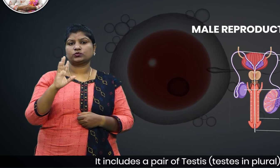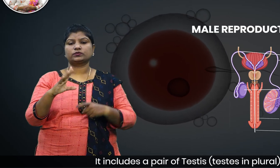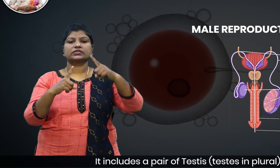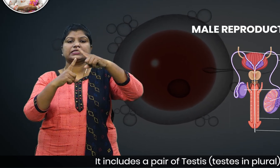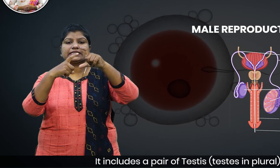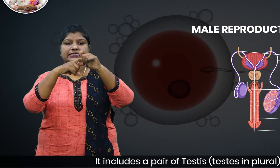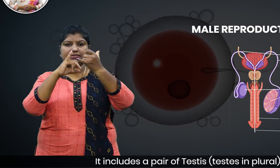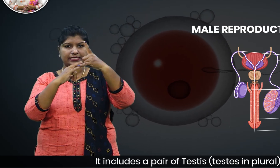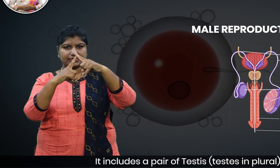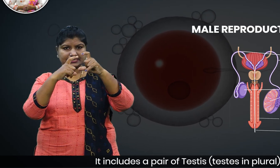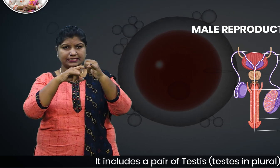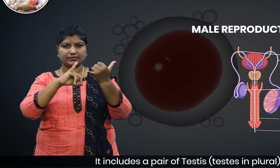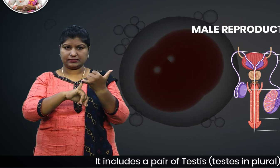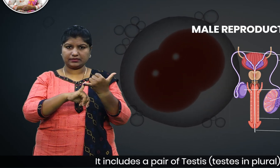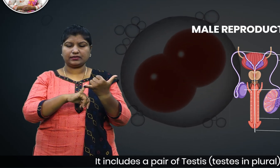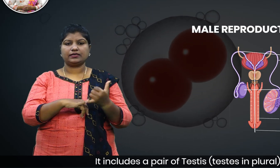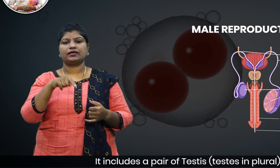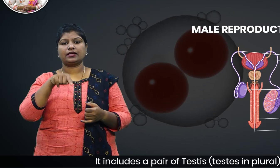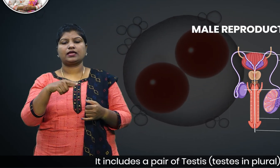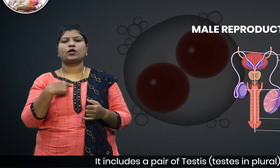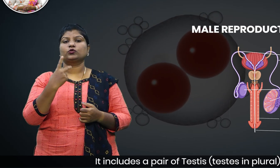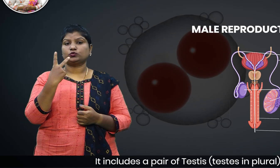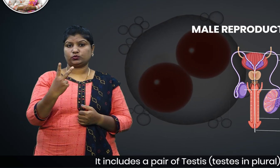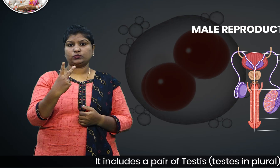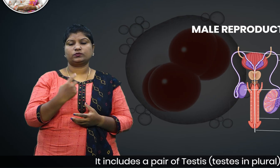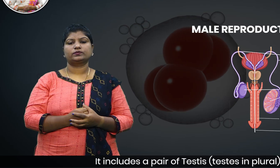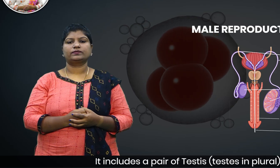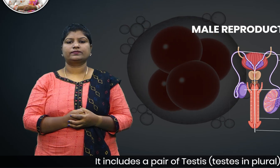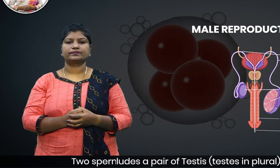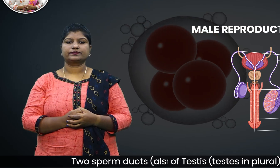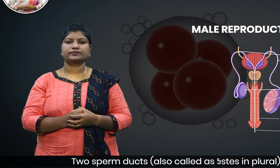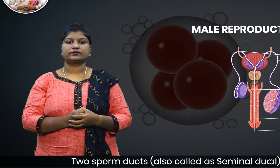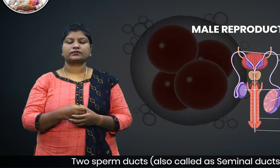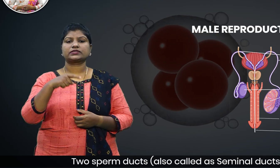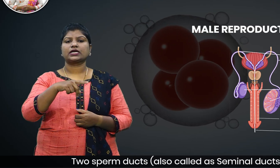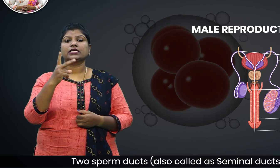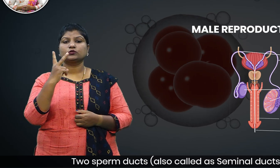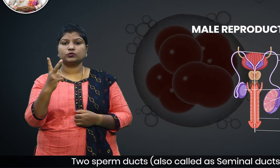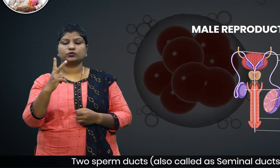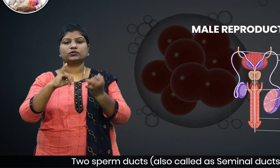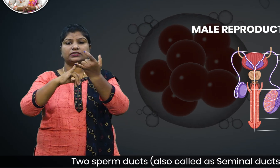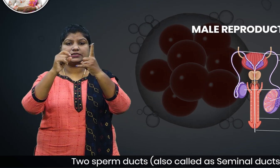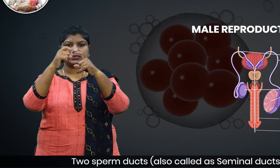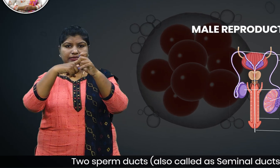testes, testes in plural, two sperm